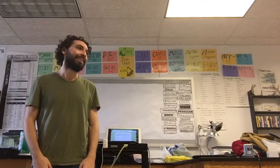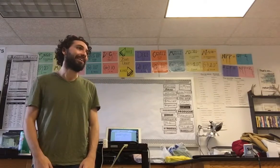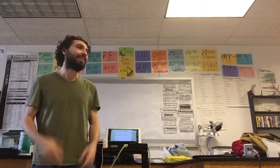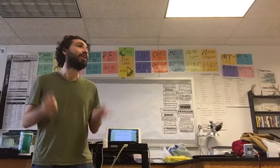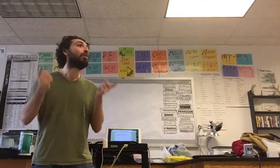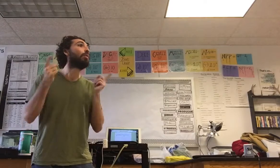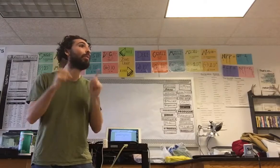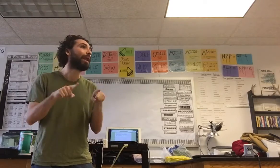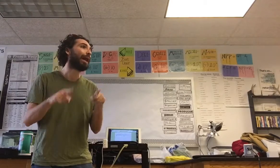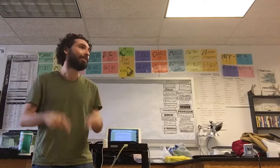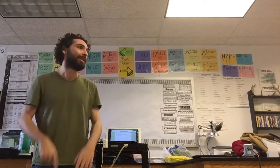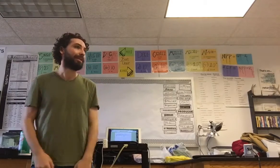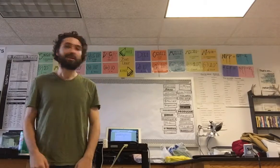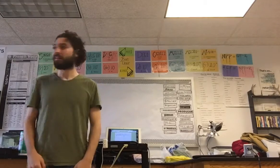You're right.